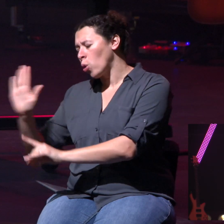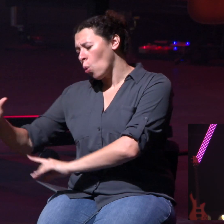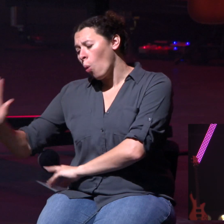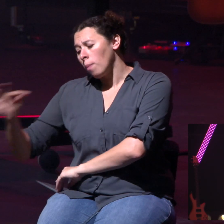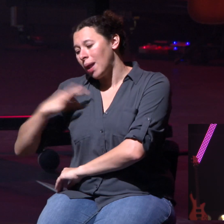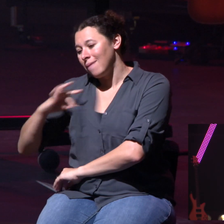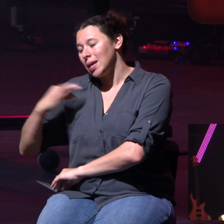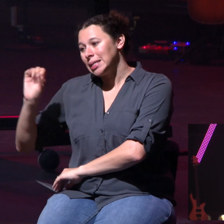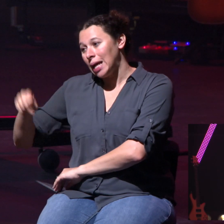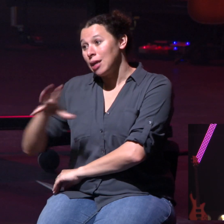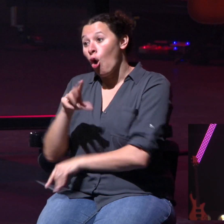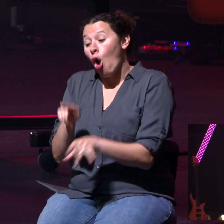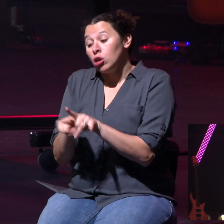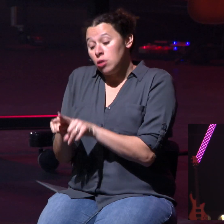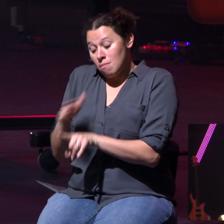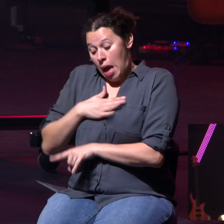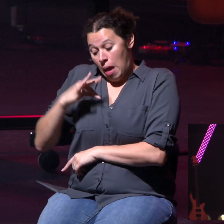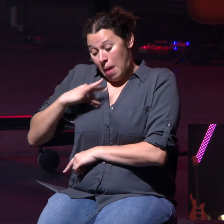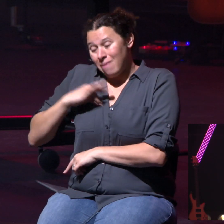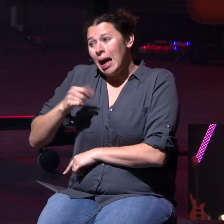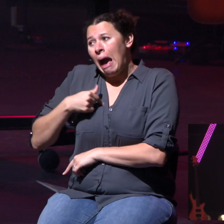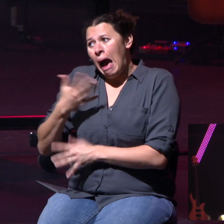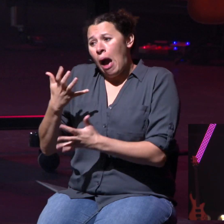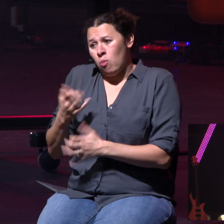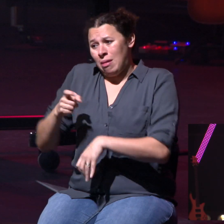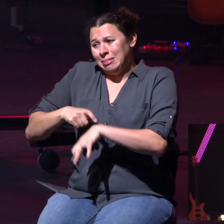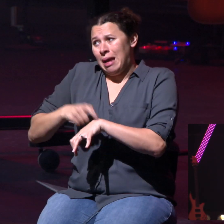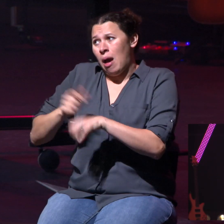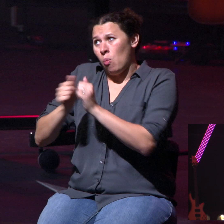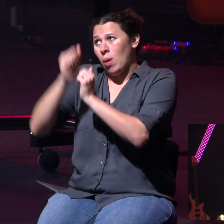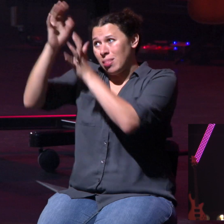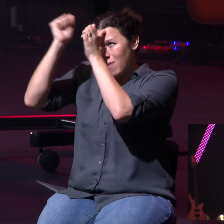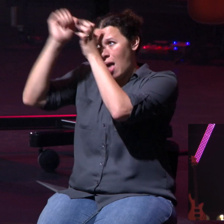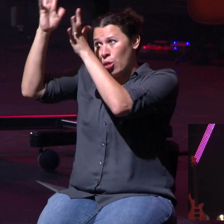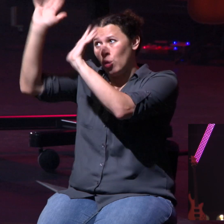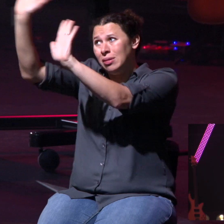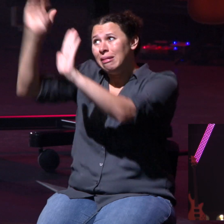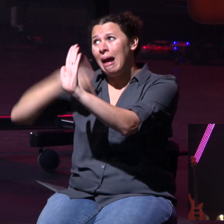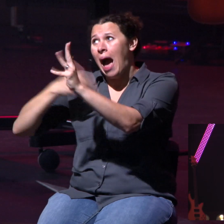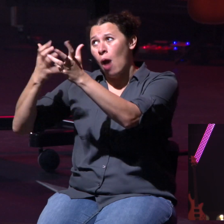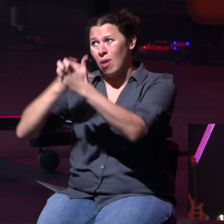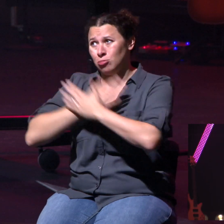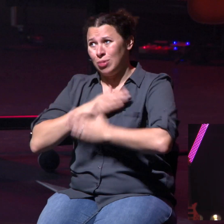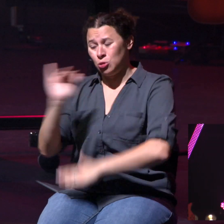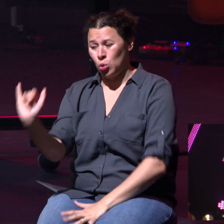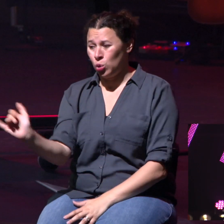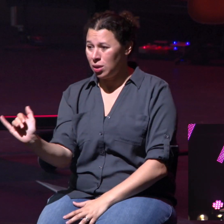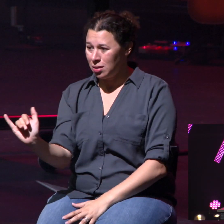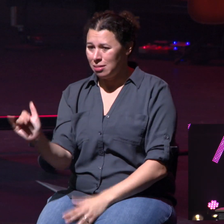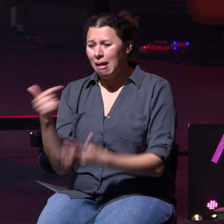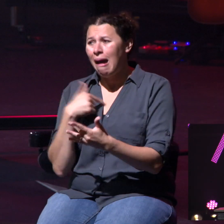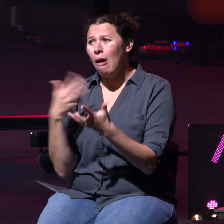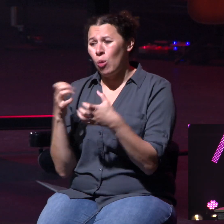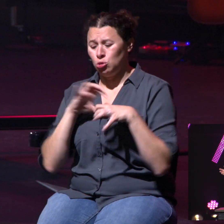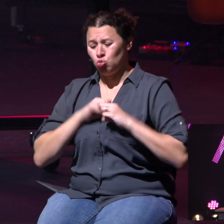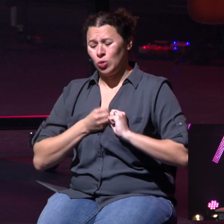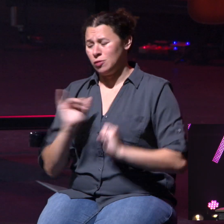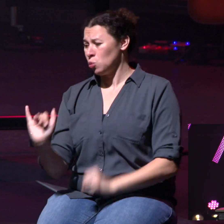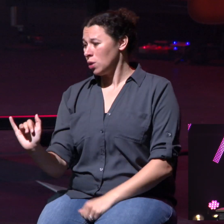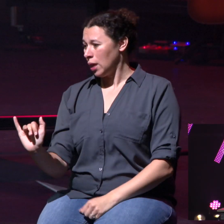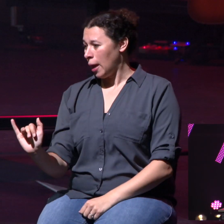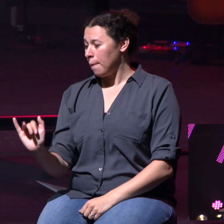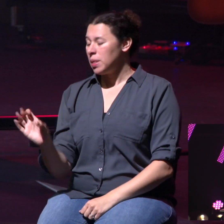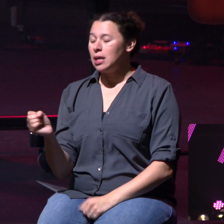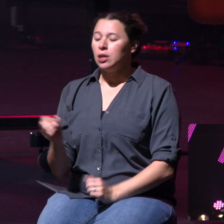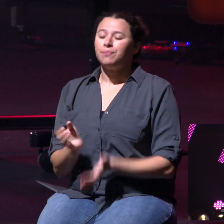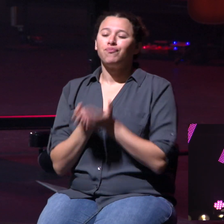as well. He wants to spend some time with the Father. But then they get on the boat, and so they cross this lake. They're going towards